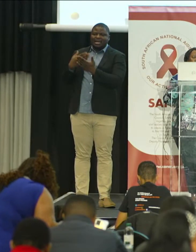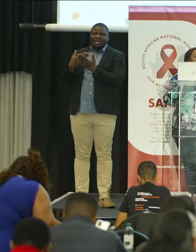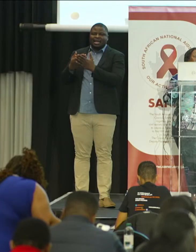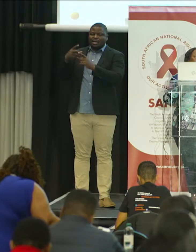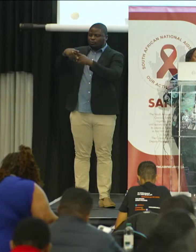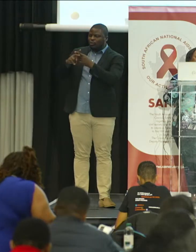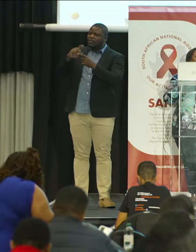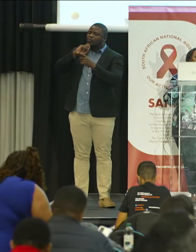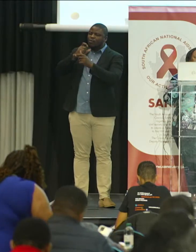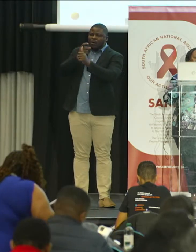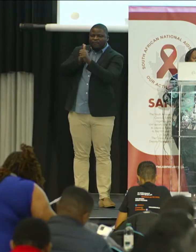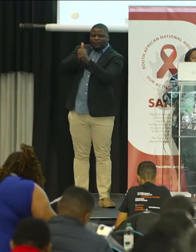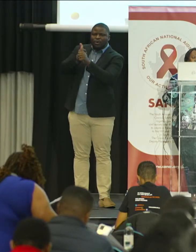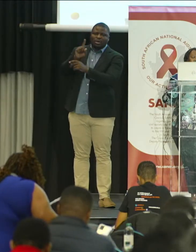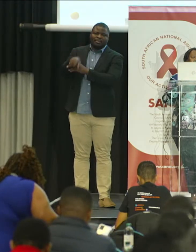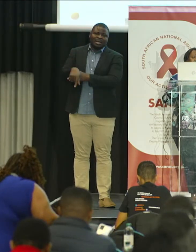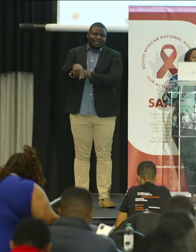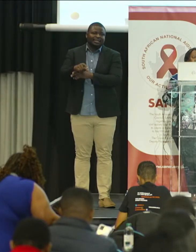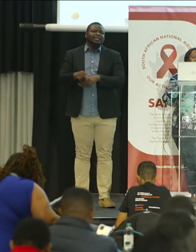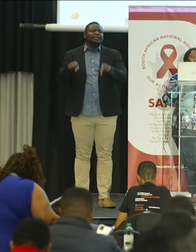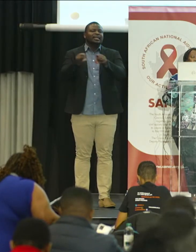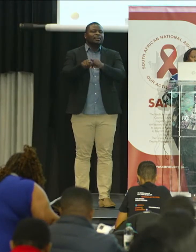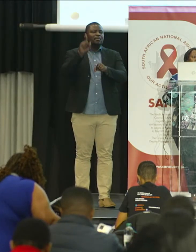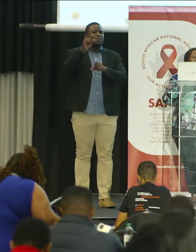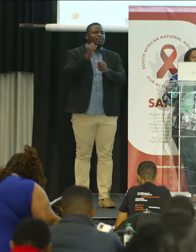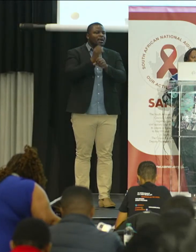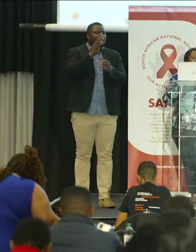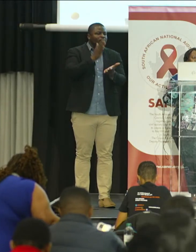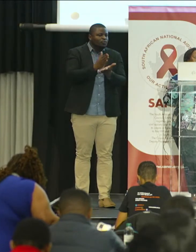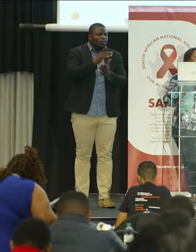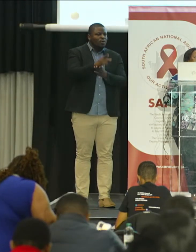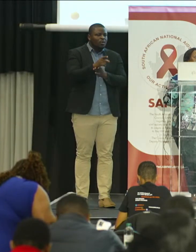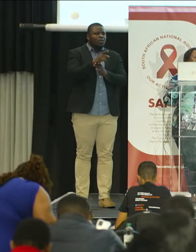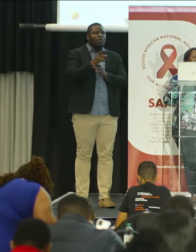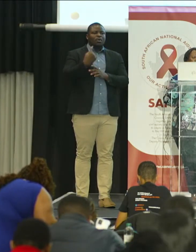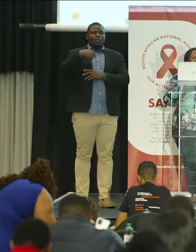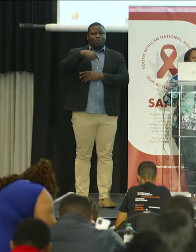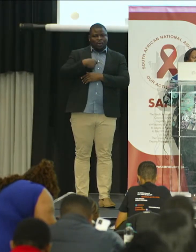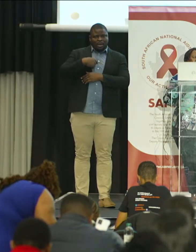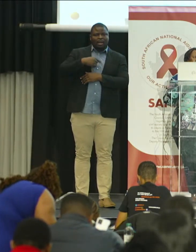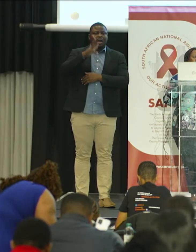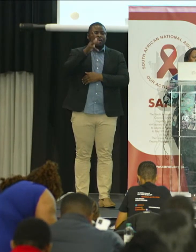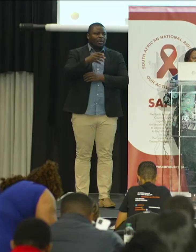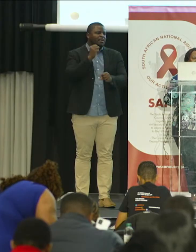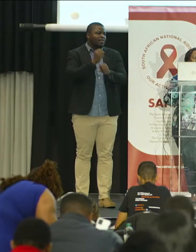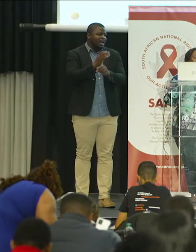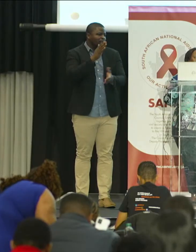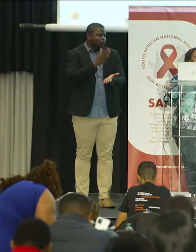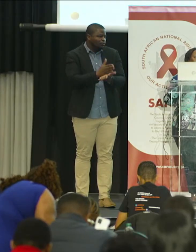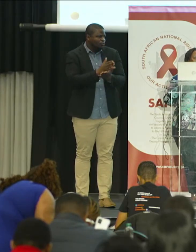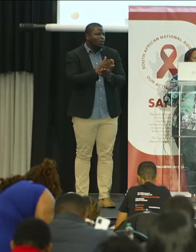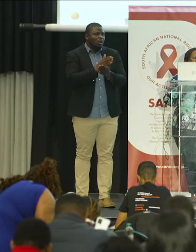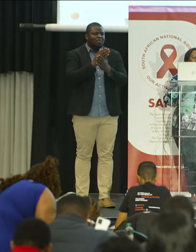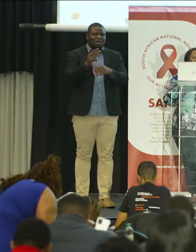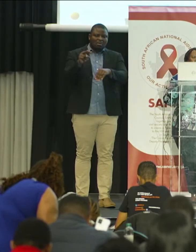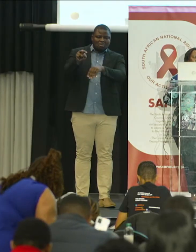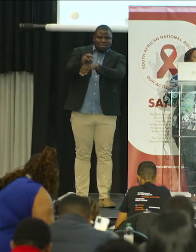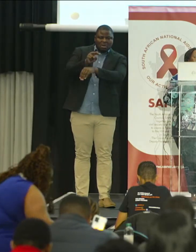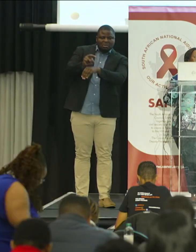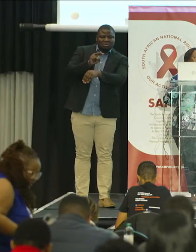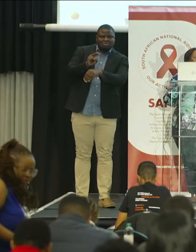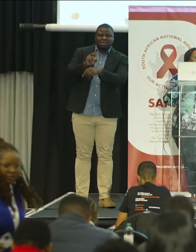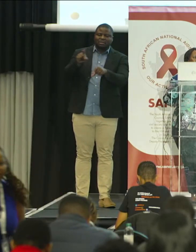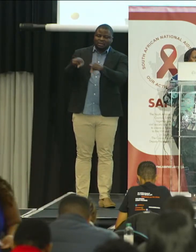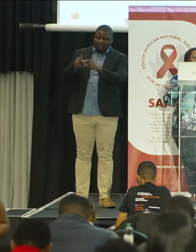also to emphasize that we are also going to be ensuring mentoring and coaching of